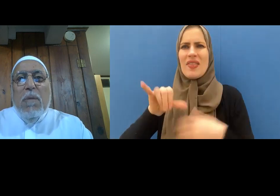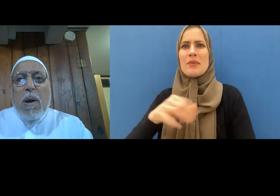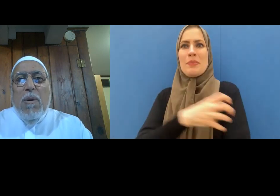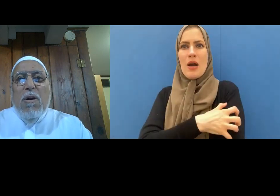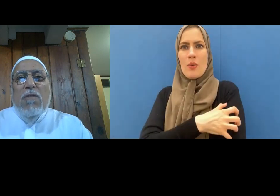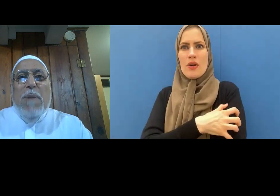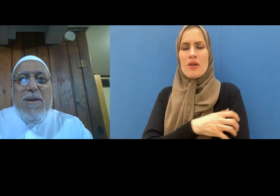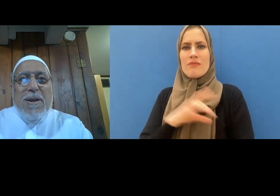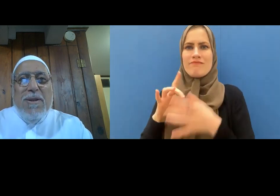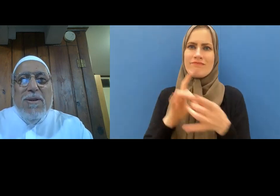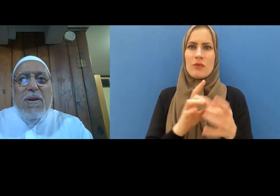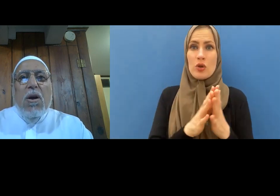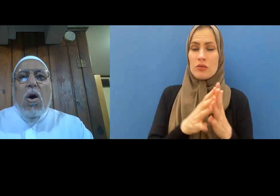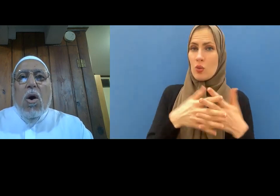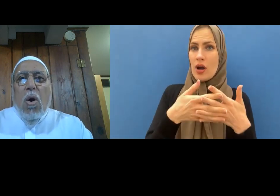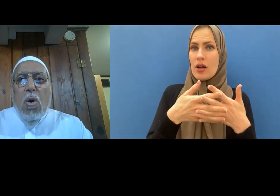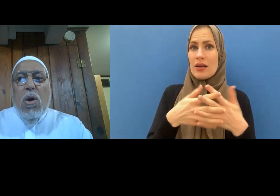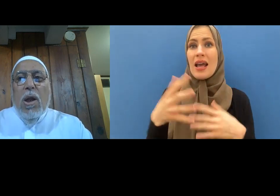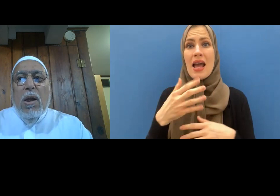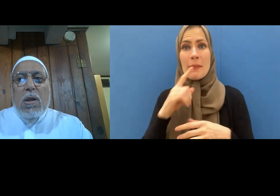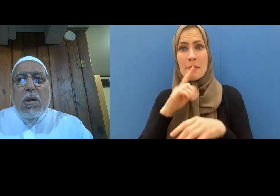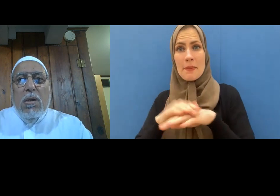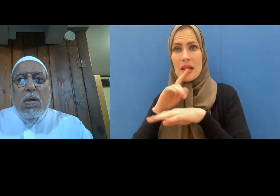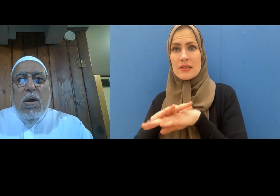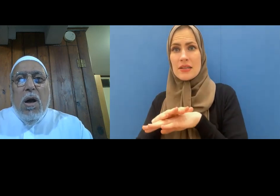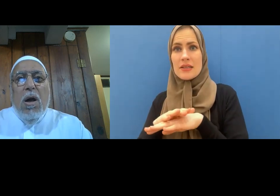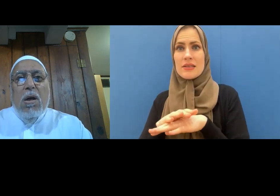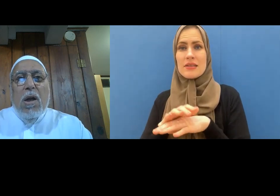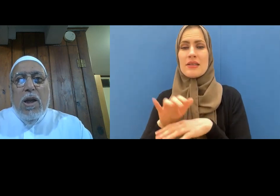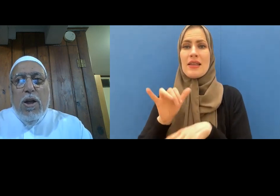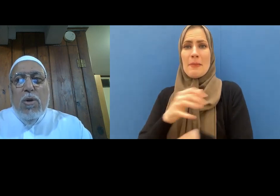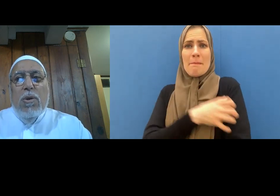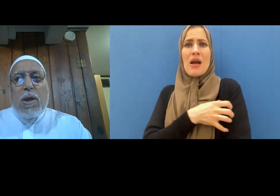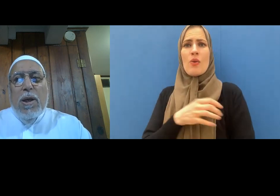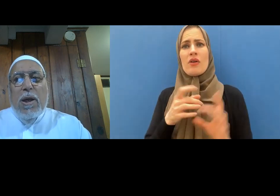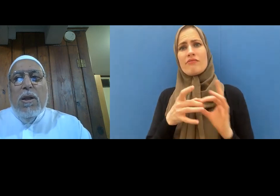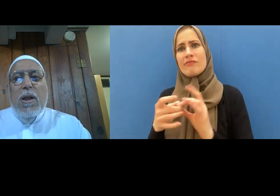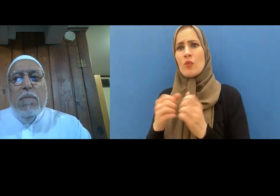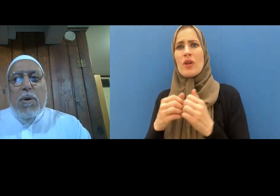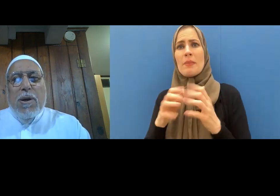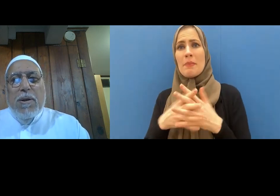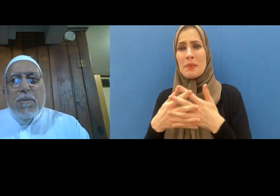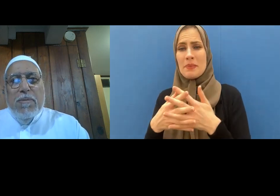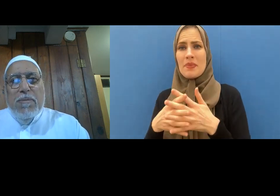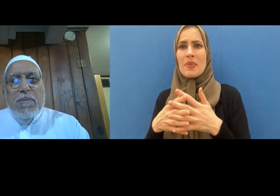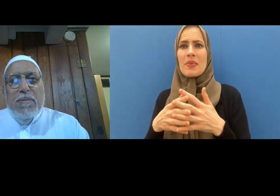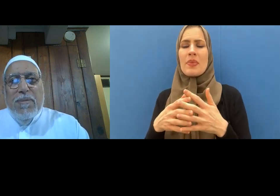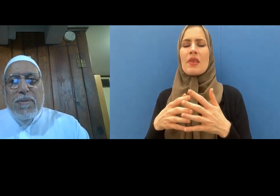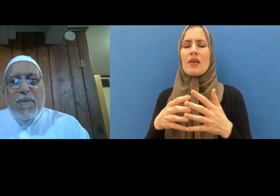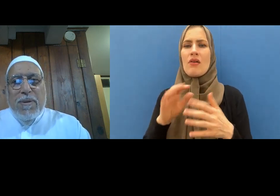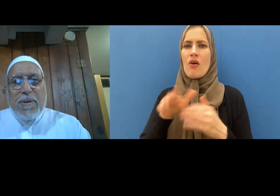and the power of blessings, all are included in that book.